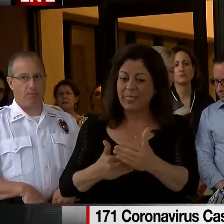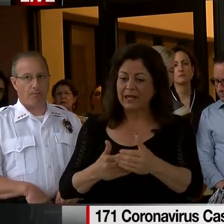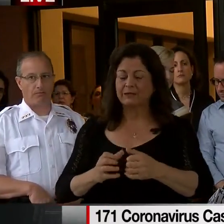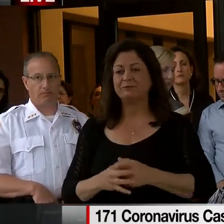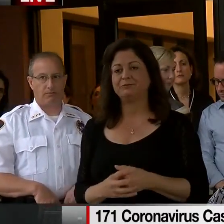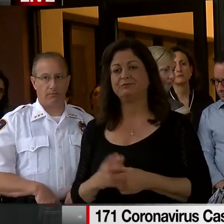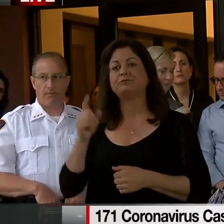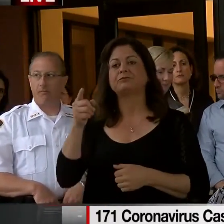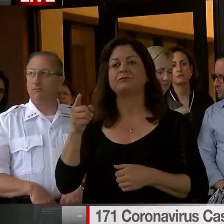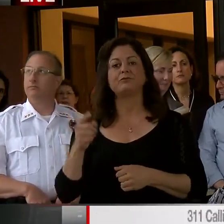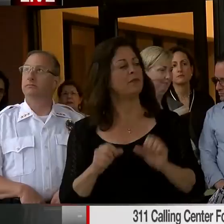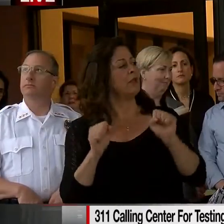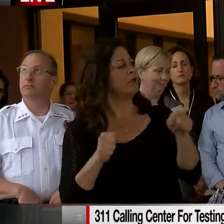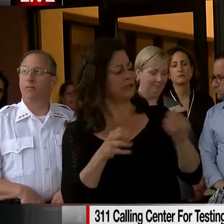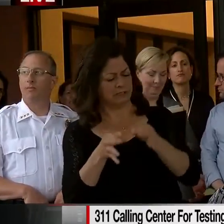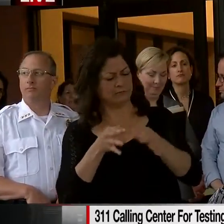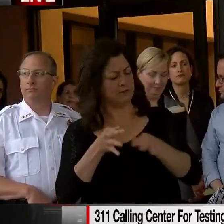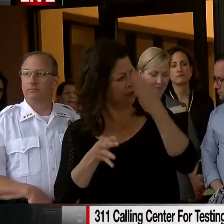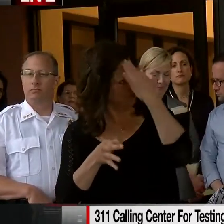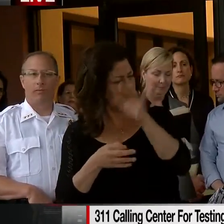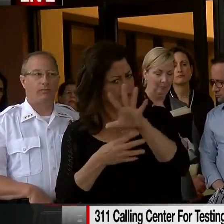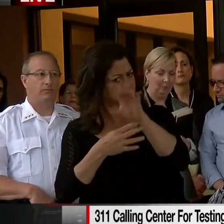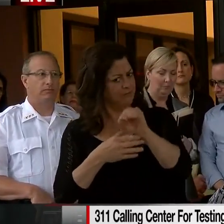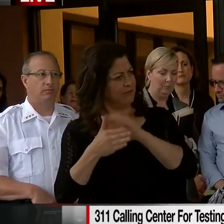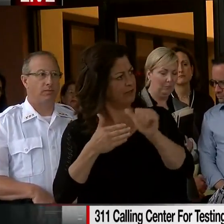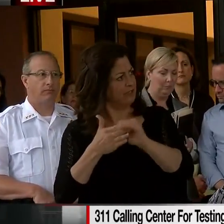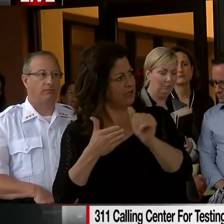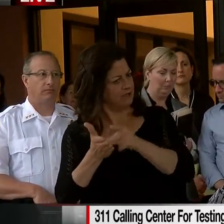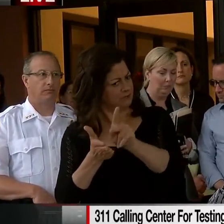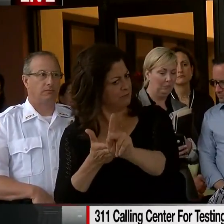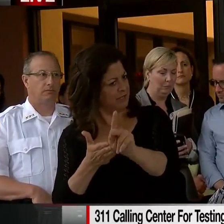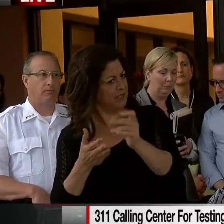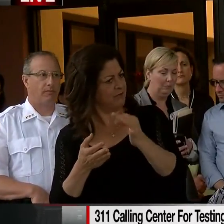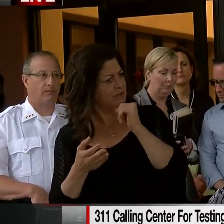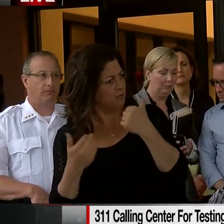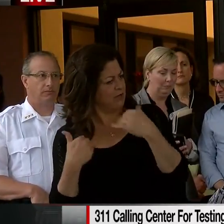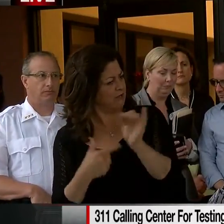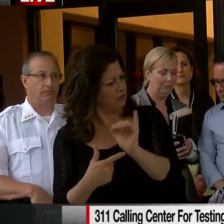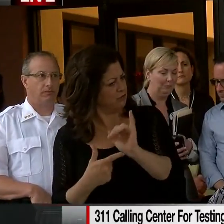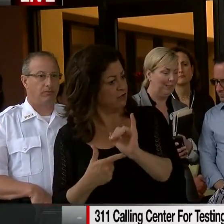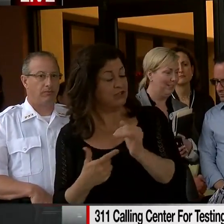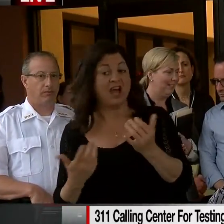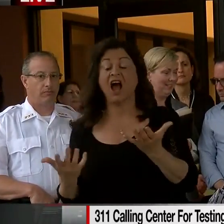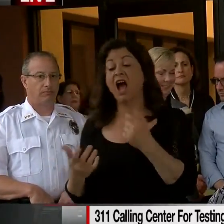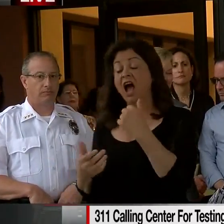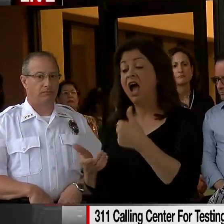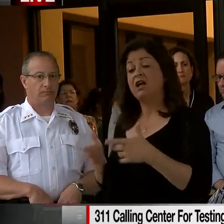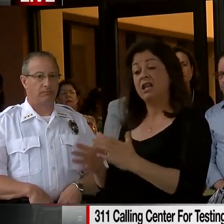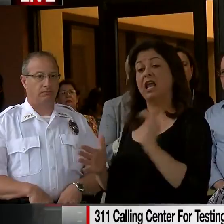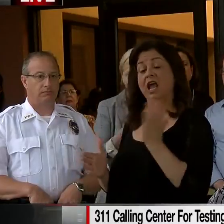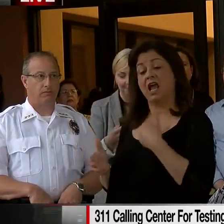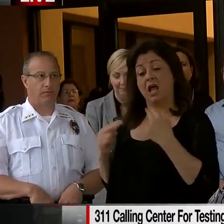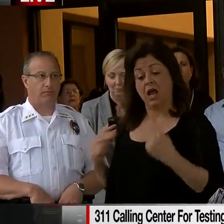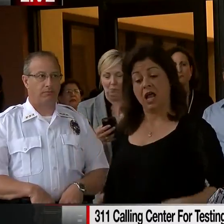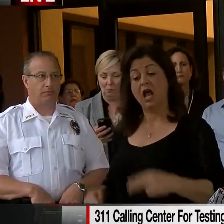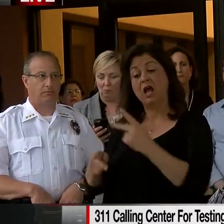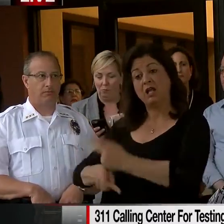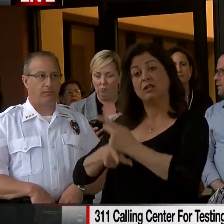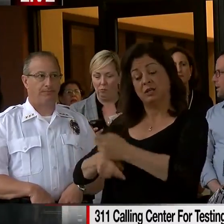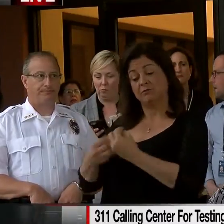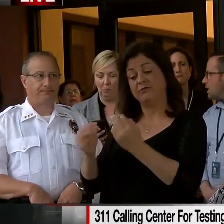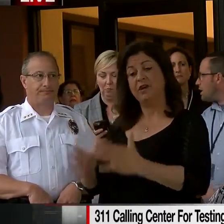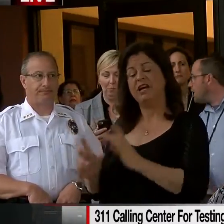A little bit on that $50 copay for people that don't have the insurance. I'm going to defer to our healthcare providers. That's the guidance we got a few hours ago. So come show up tomorrow, bring